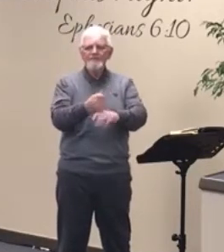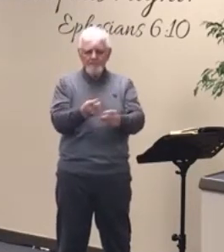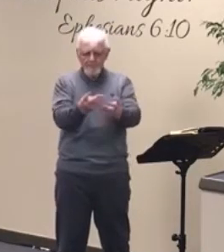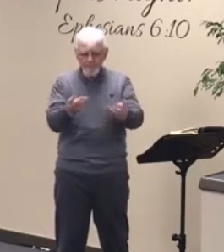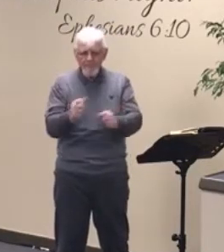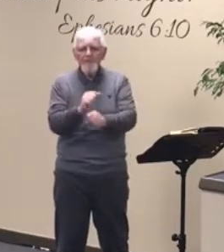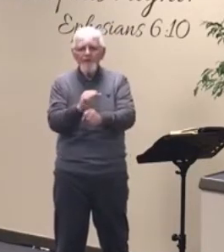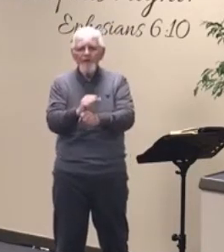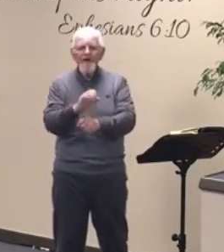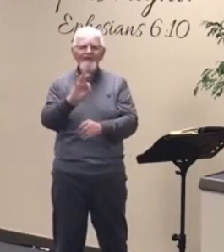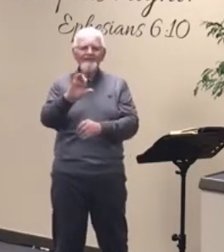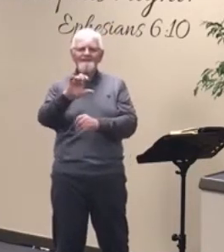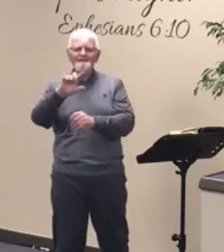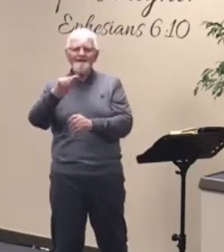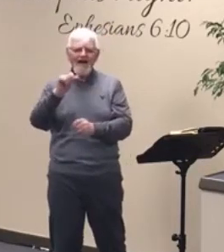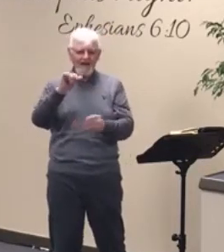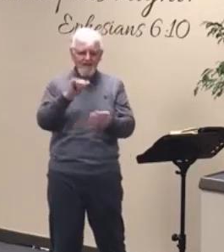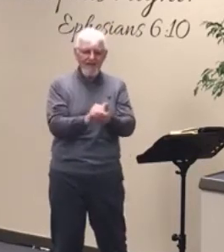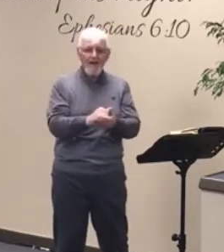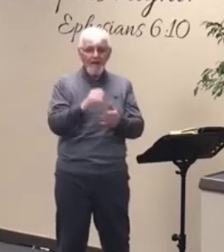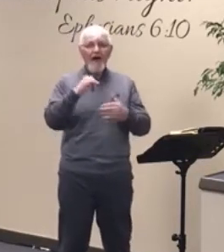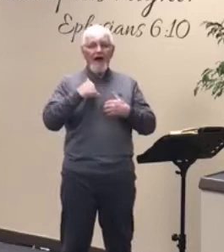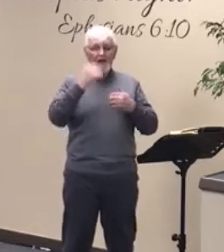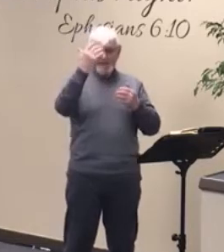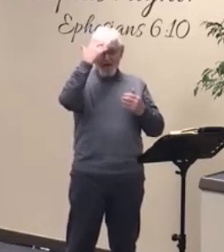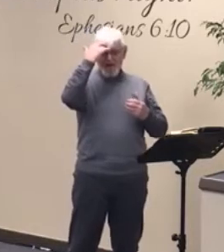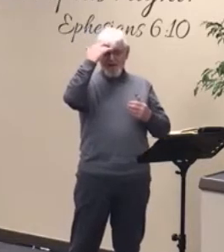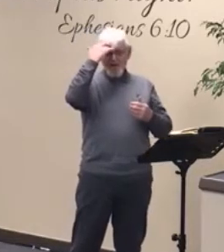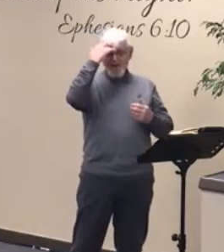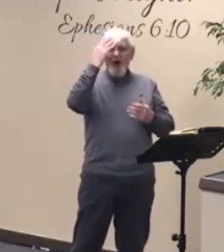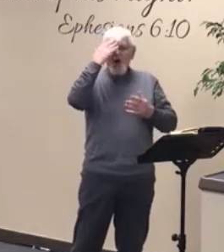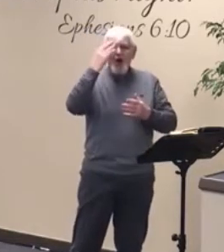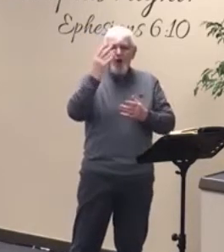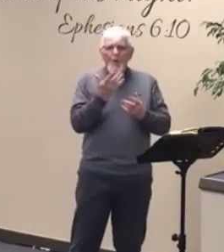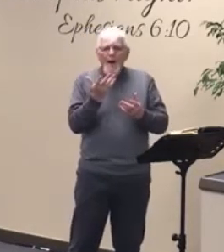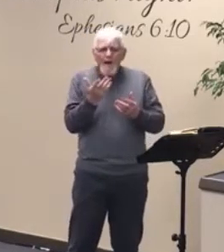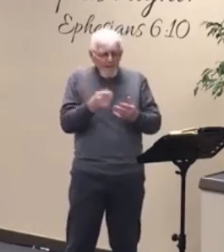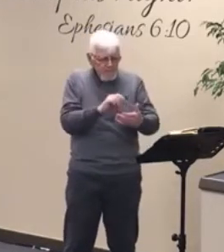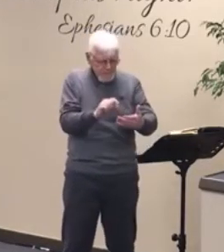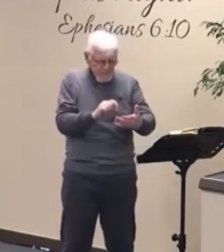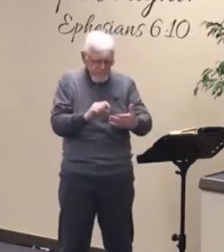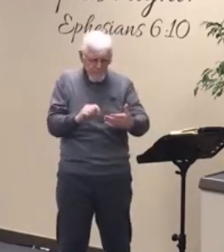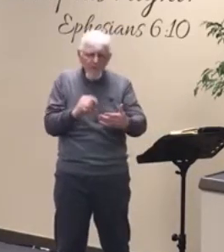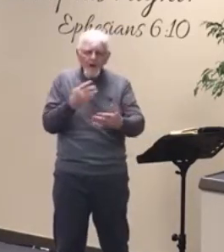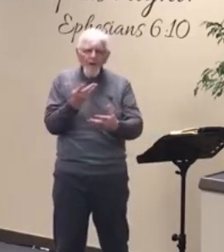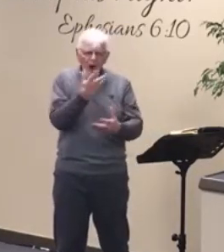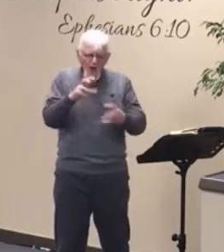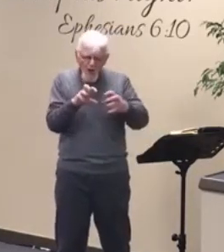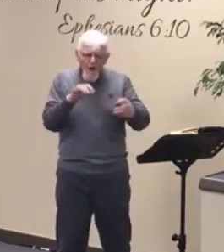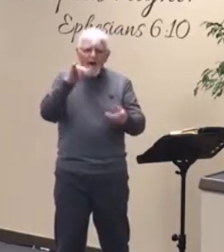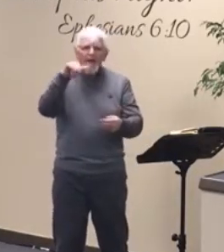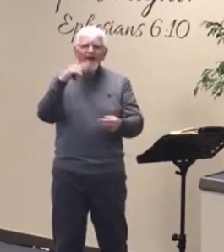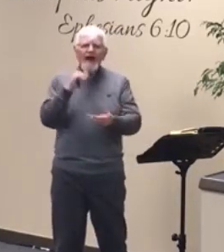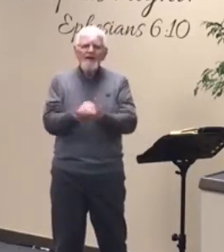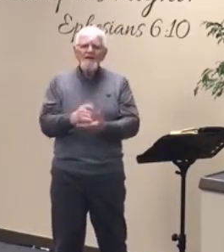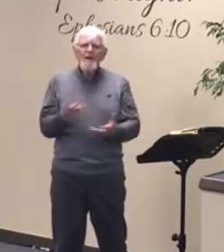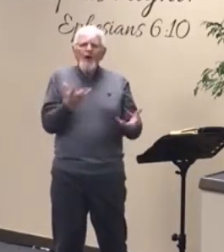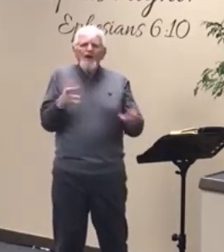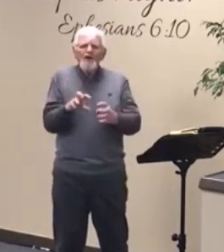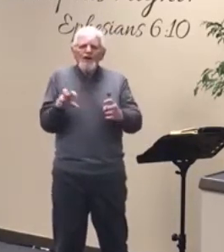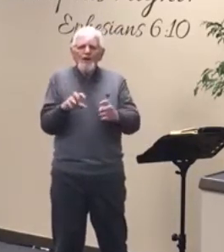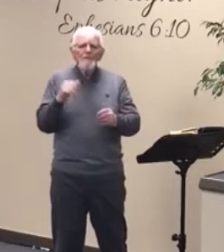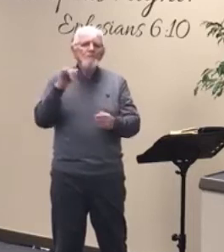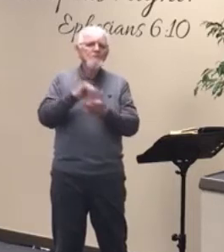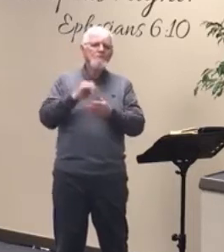This is what the facts are. We already have some knowledge. We already know what the text says. What are you going to do about it? That's